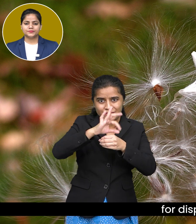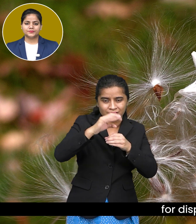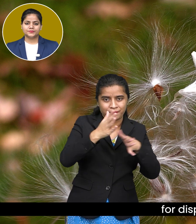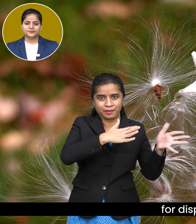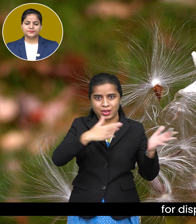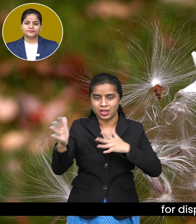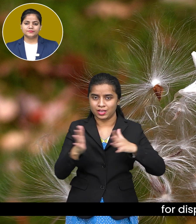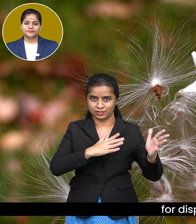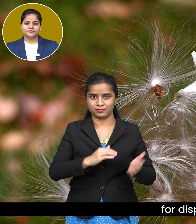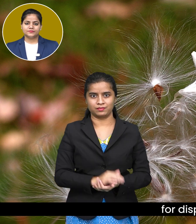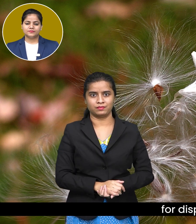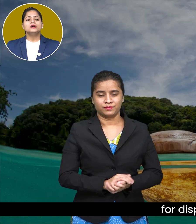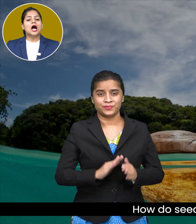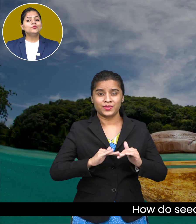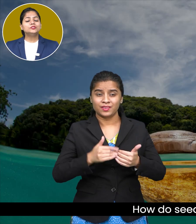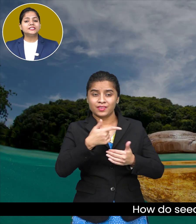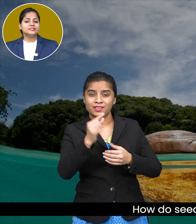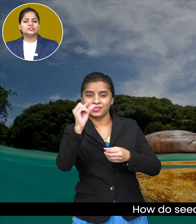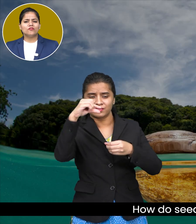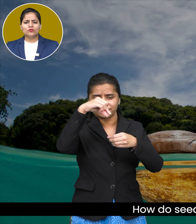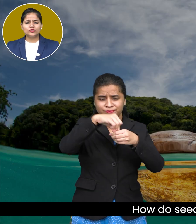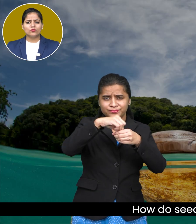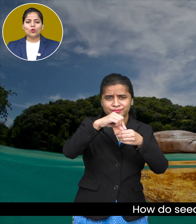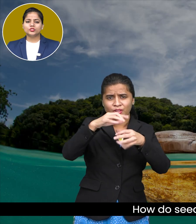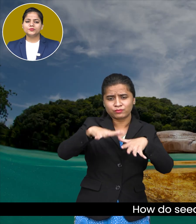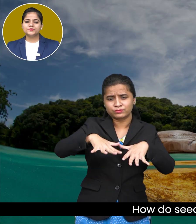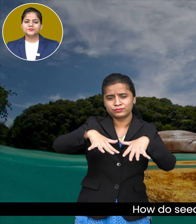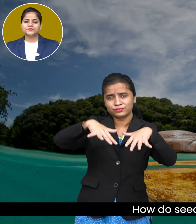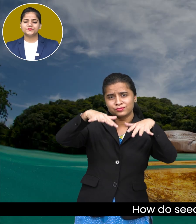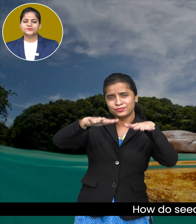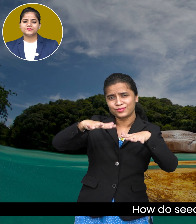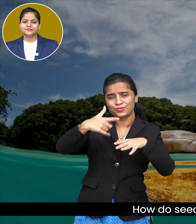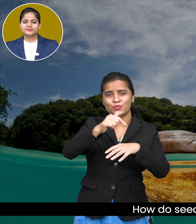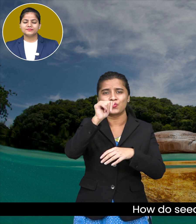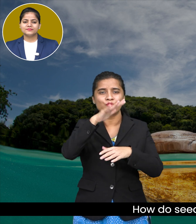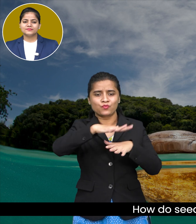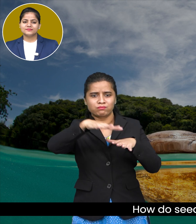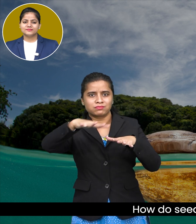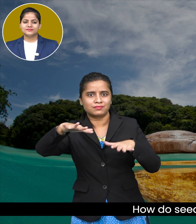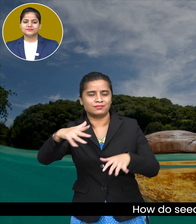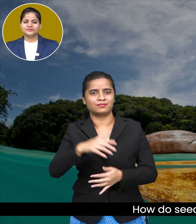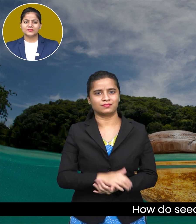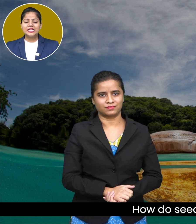air. How do seeds float on water?